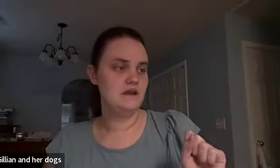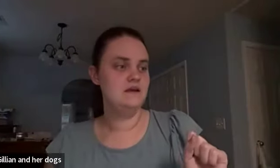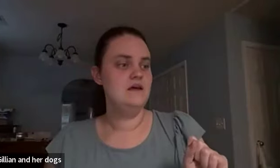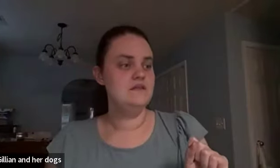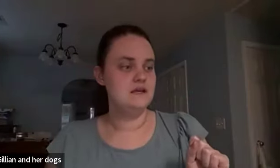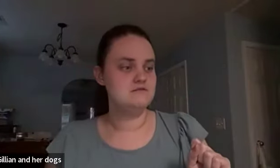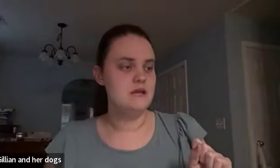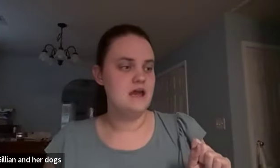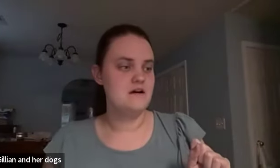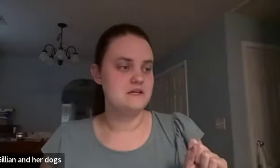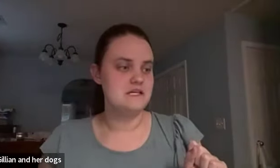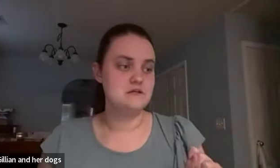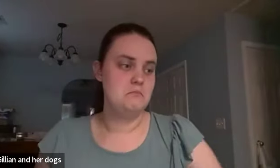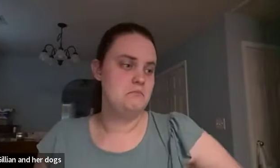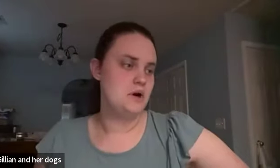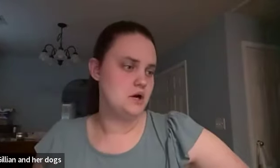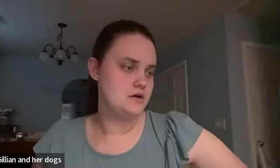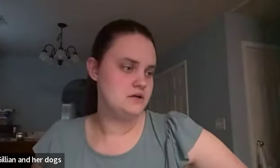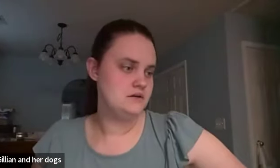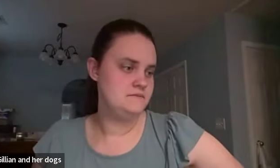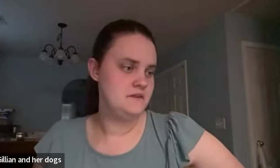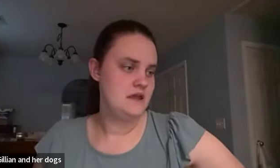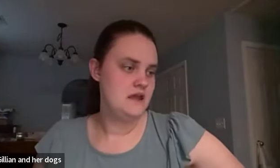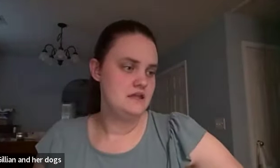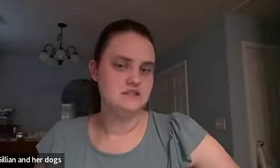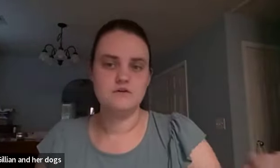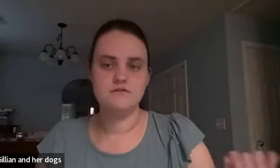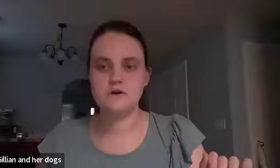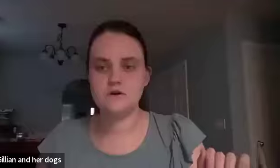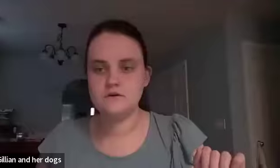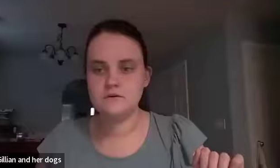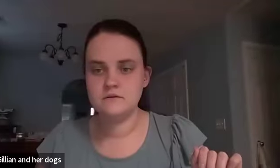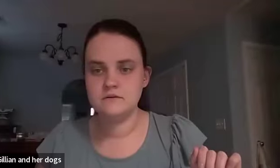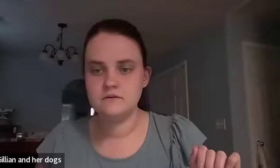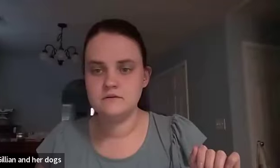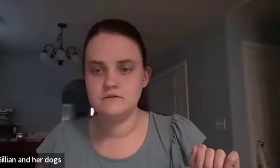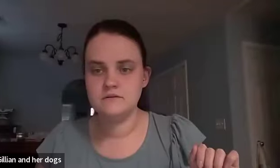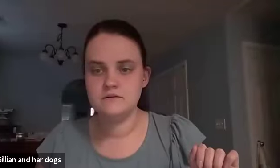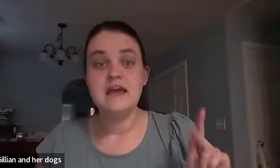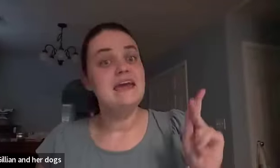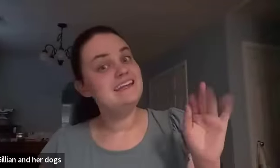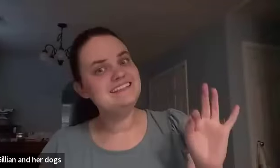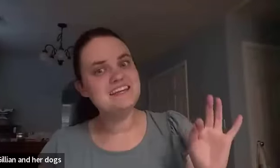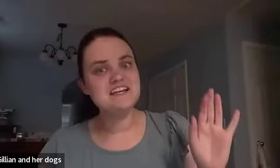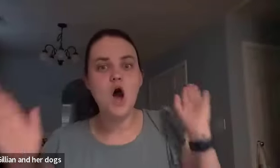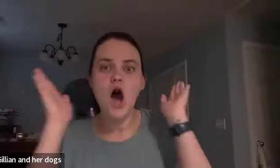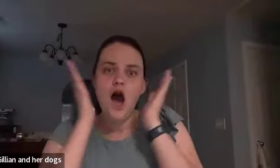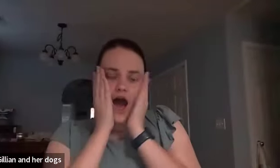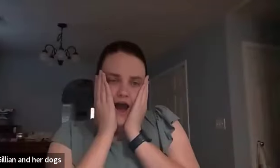Okay. The next one we have is bird. And so for it does.